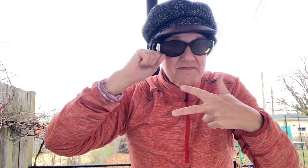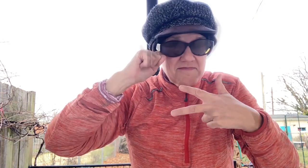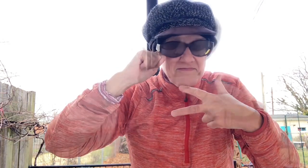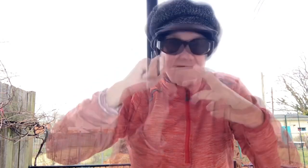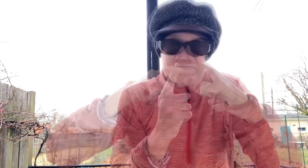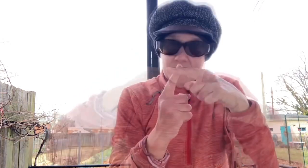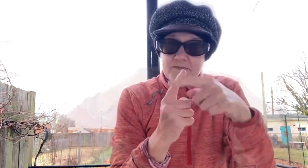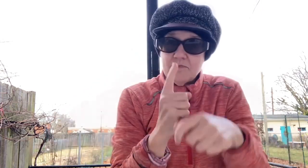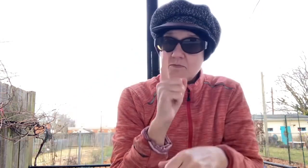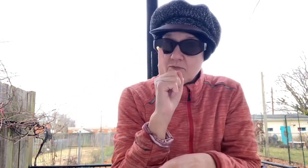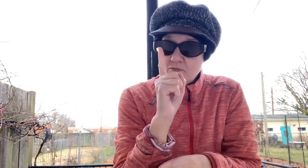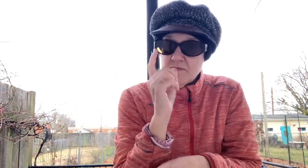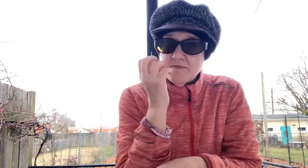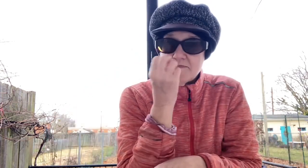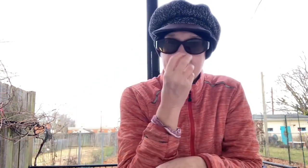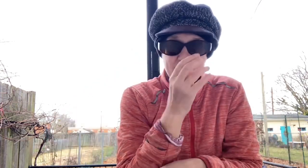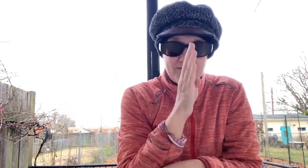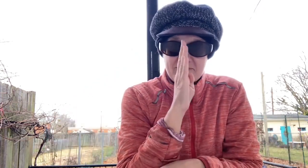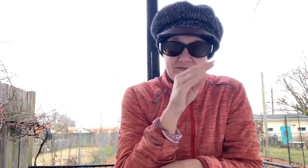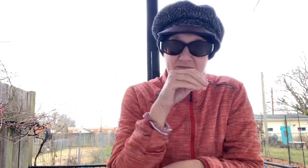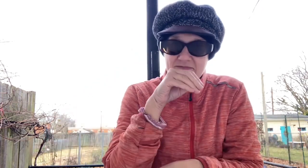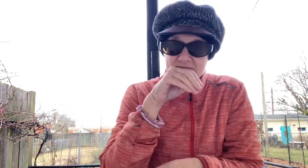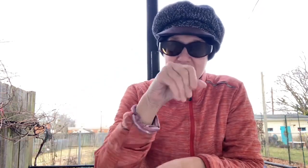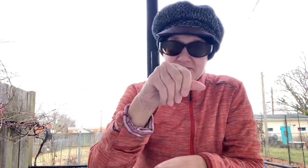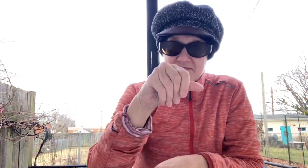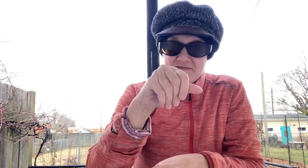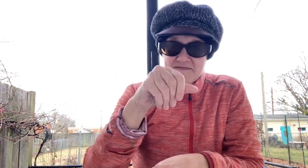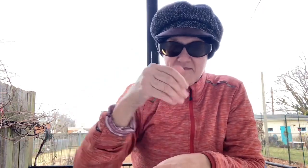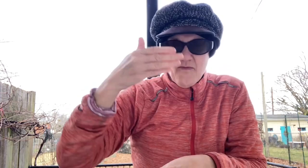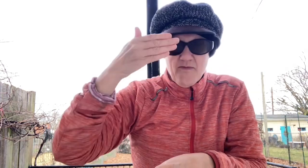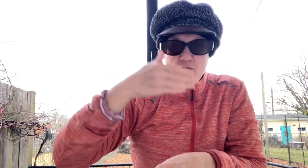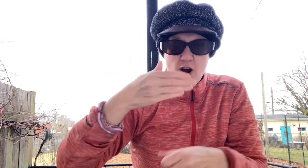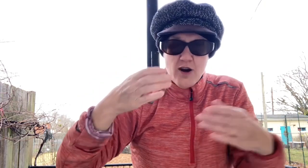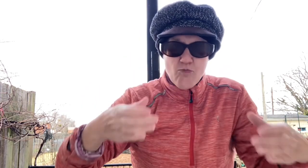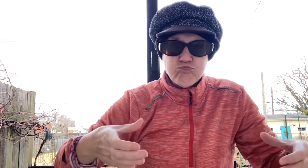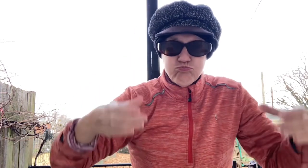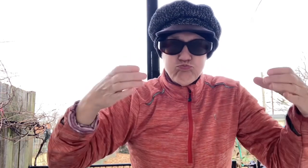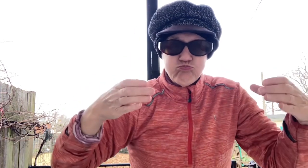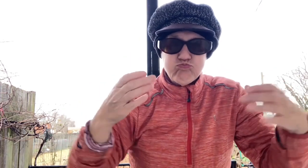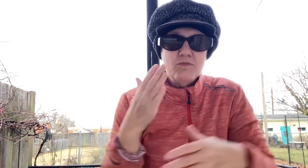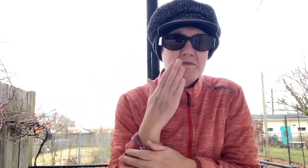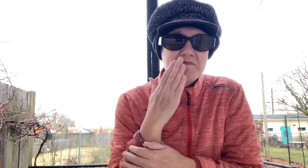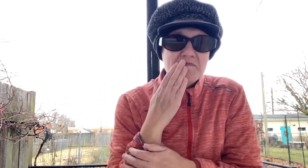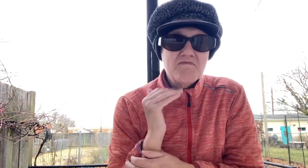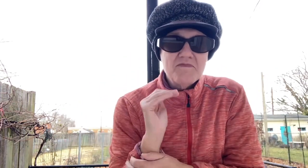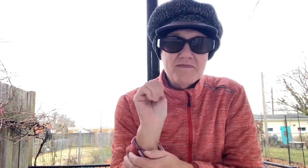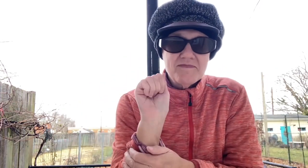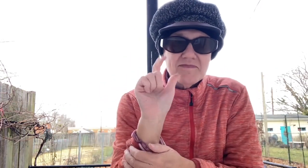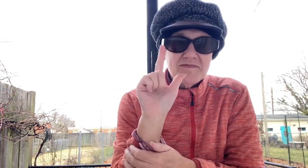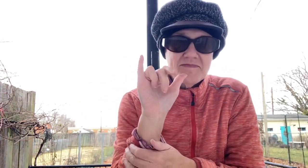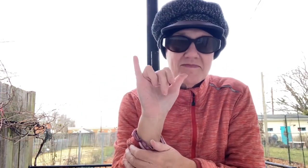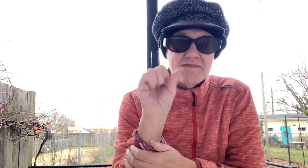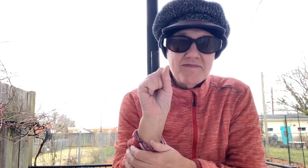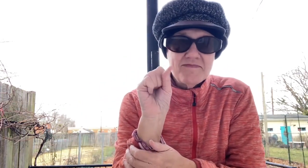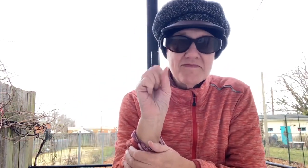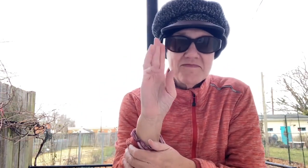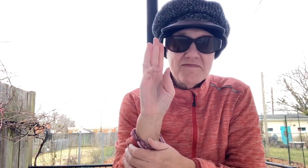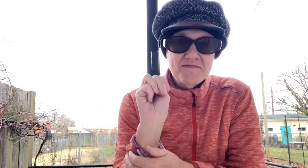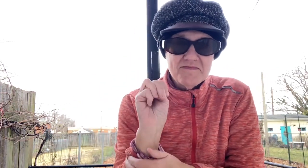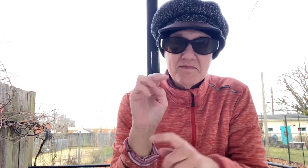3 types of onions, plus we're going to direct sow 1 flower in the front pots, sweet